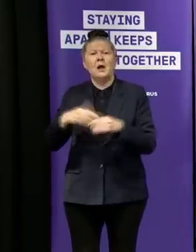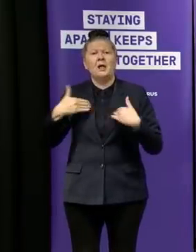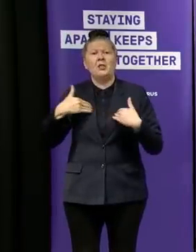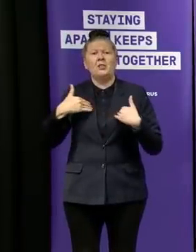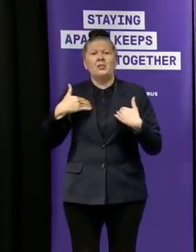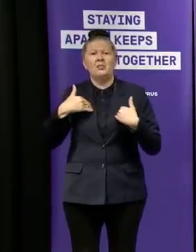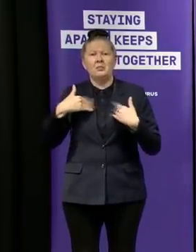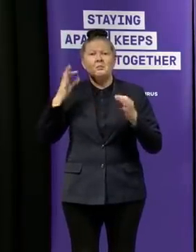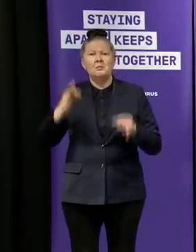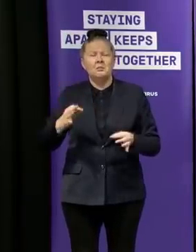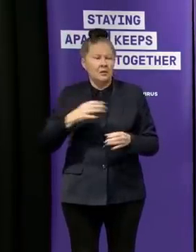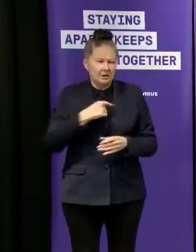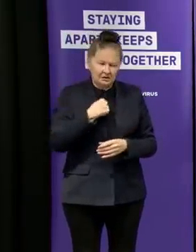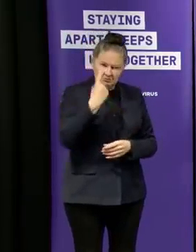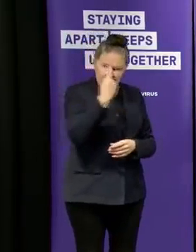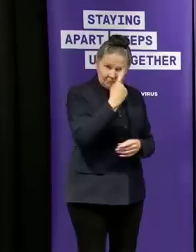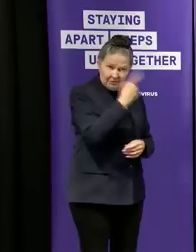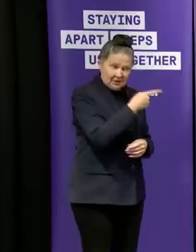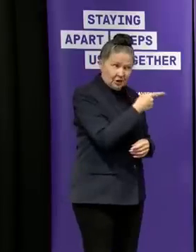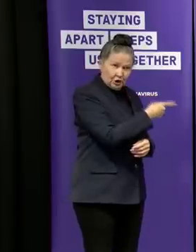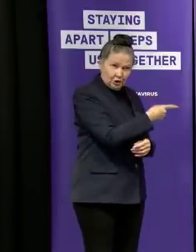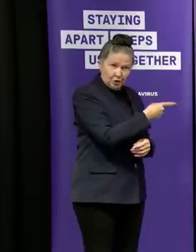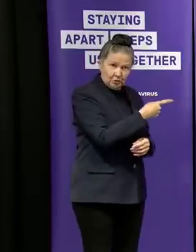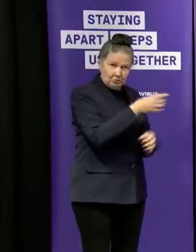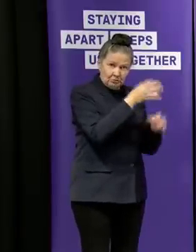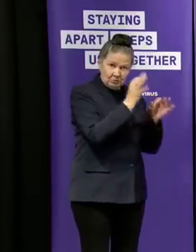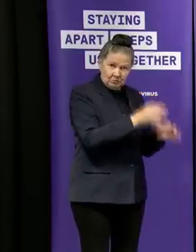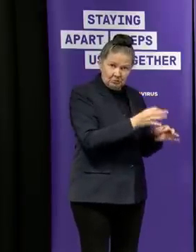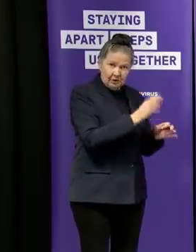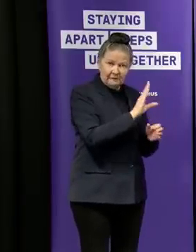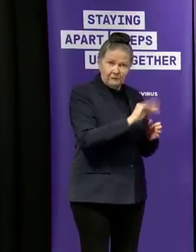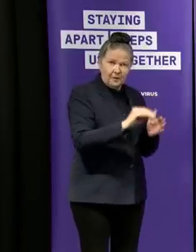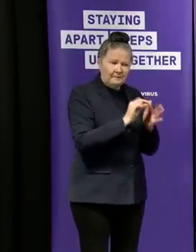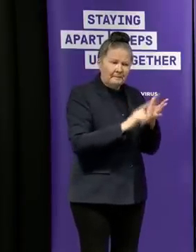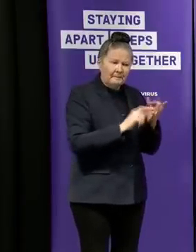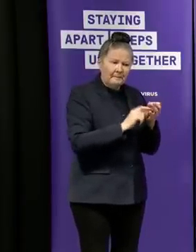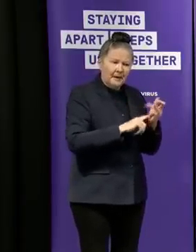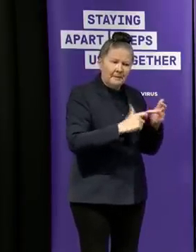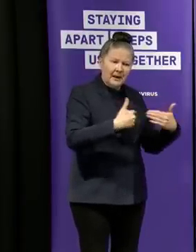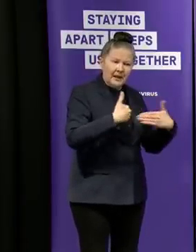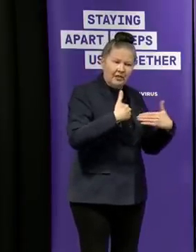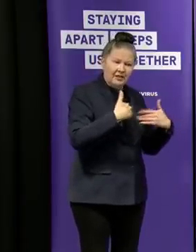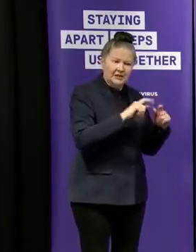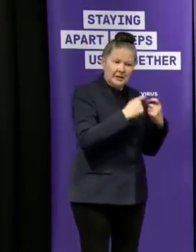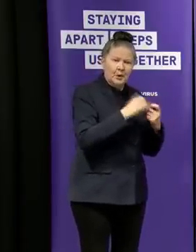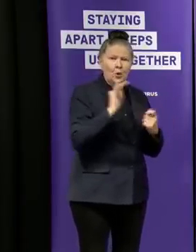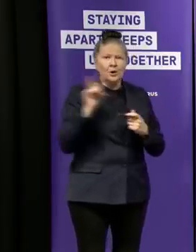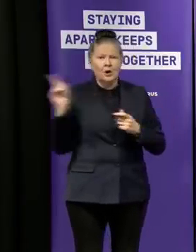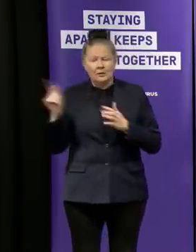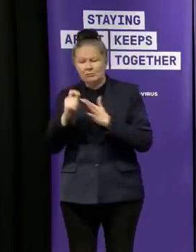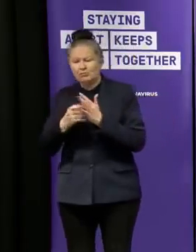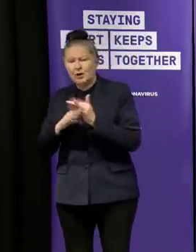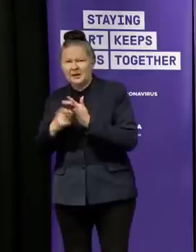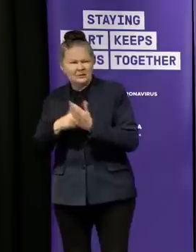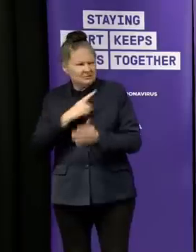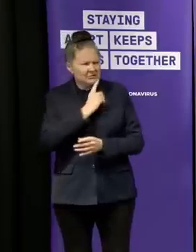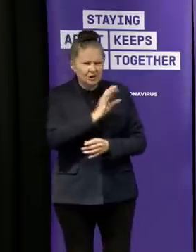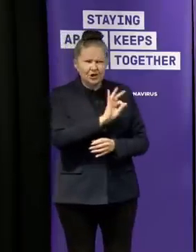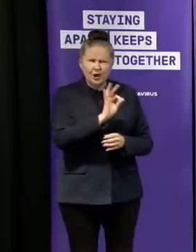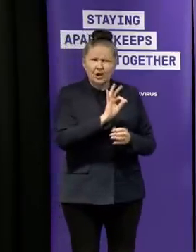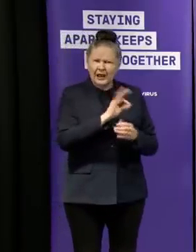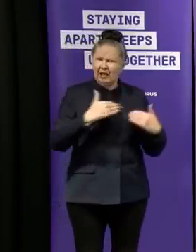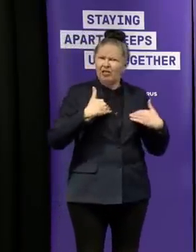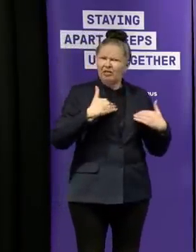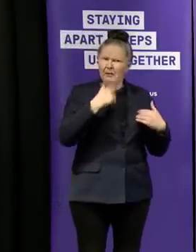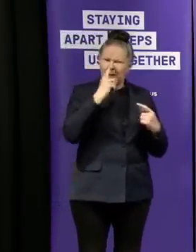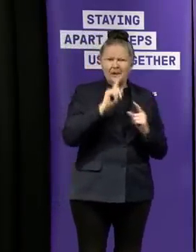clarify whether it was a decision made by the public health team or by the Premier's office? No, it was public health advice. Yeah. Professor